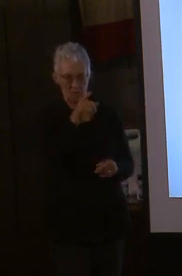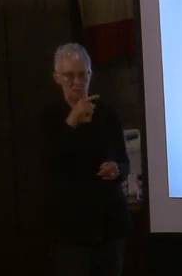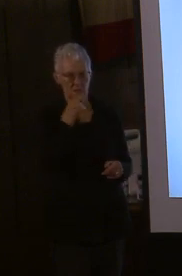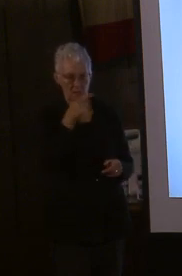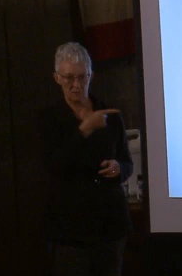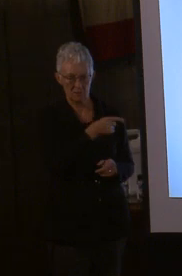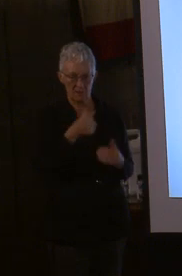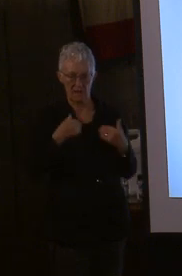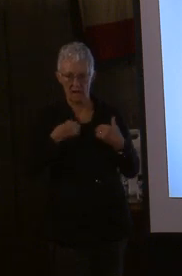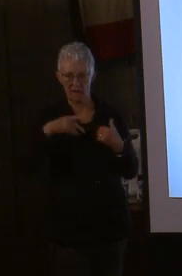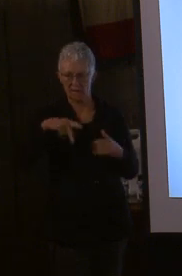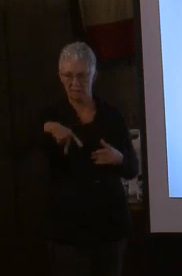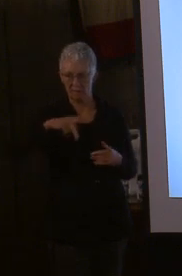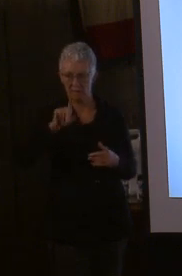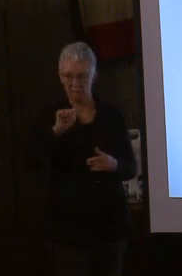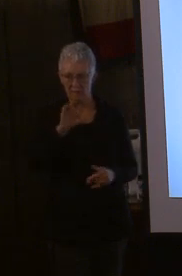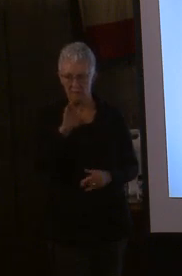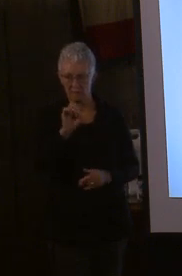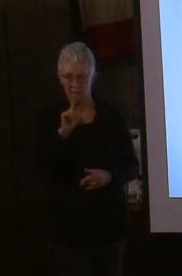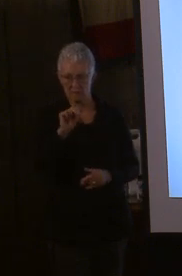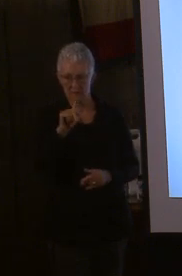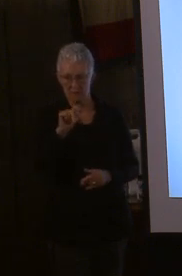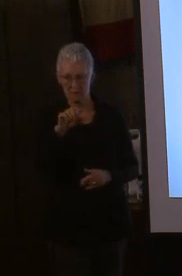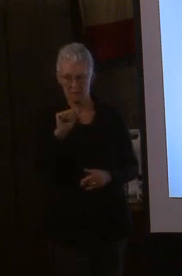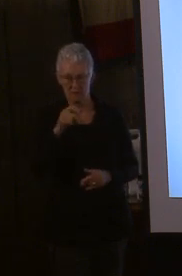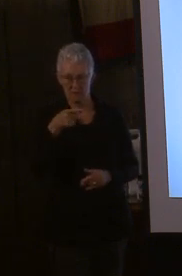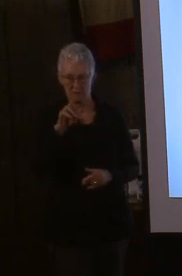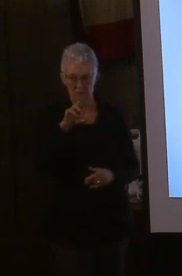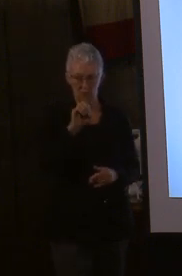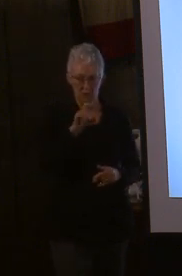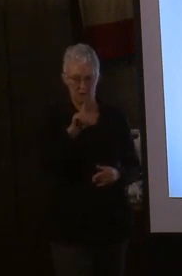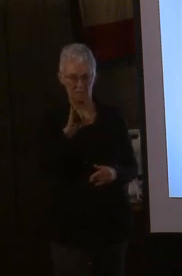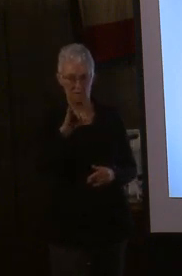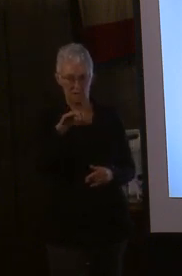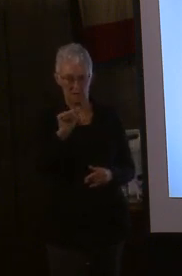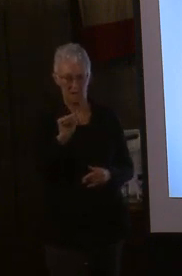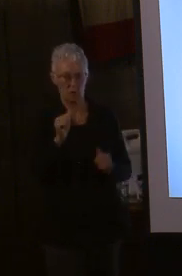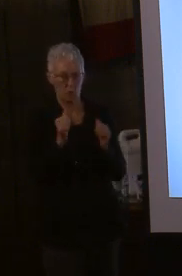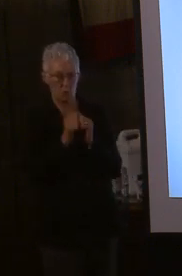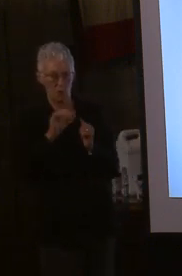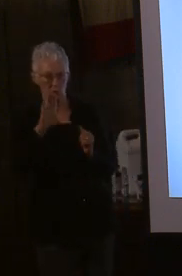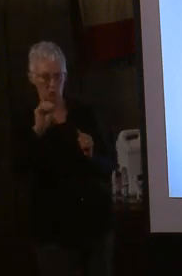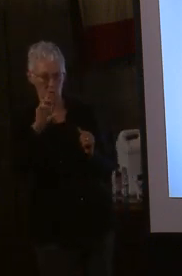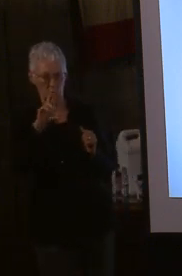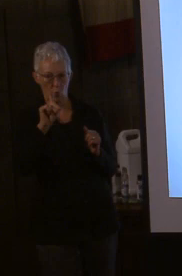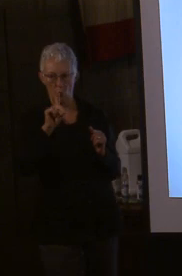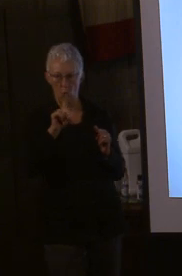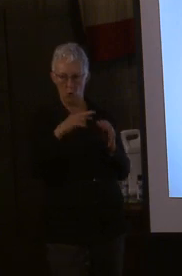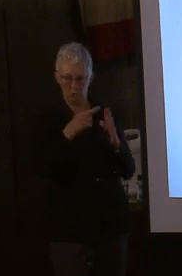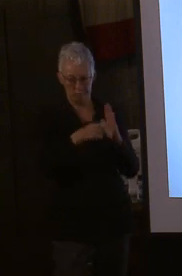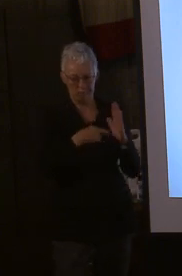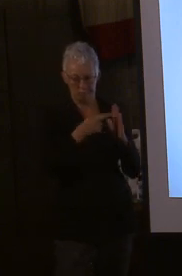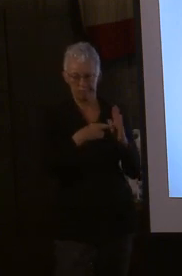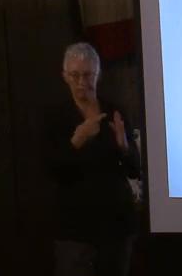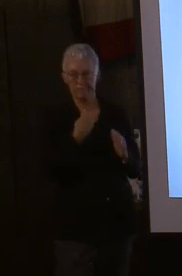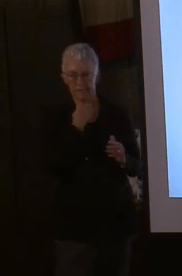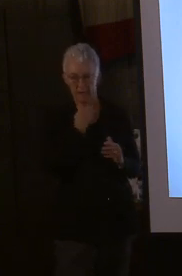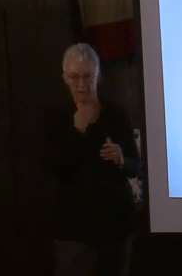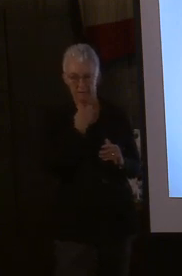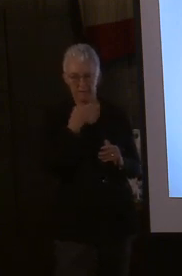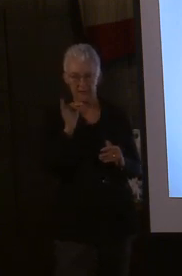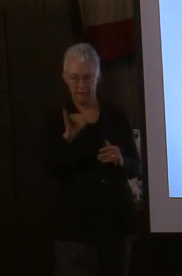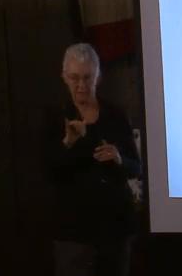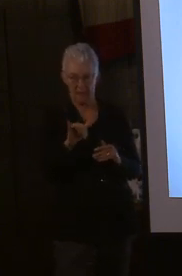placenta previa, placenta accreta, and vasa previa with velamentous cord insertion. These conditions brought risk to both